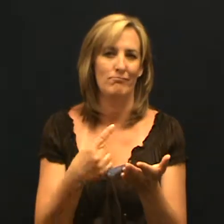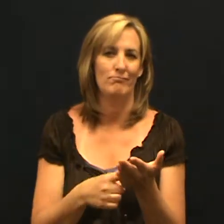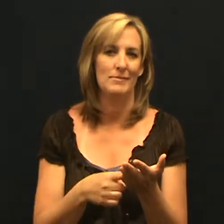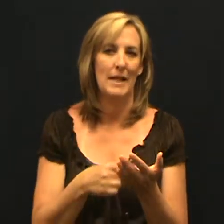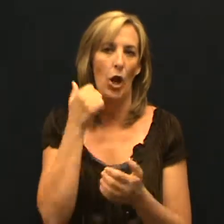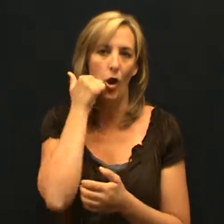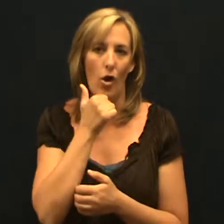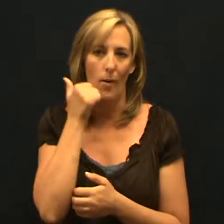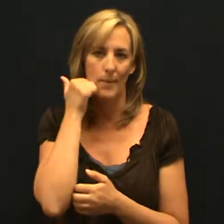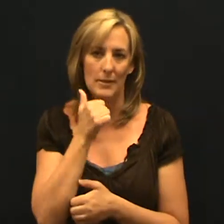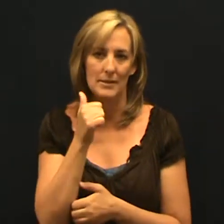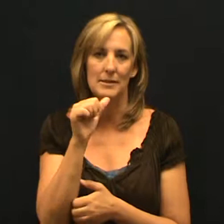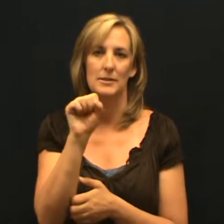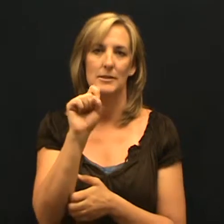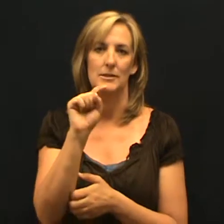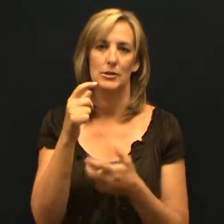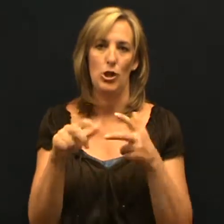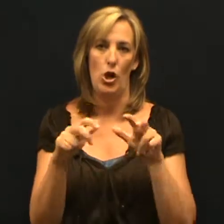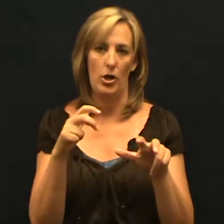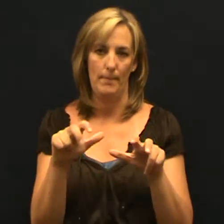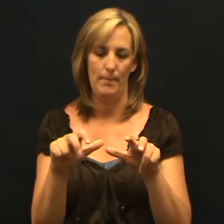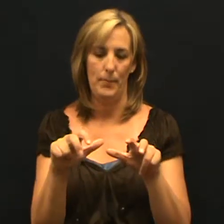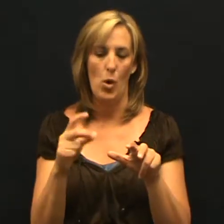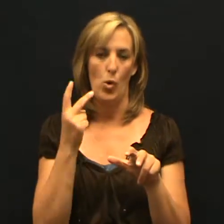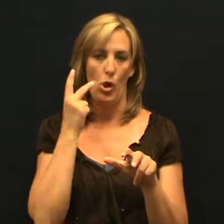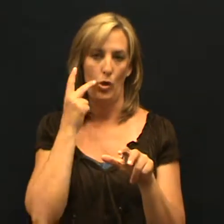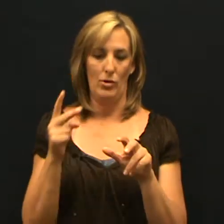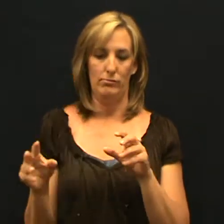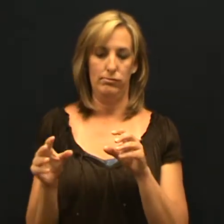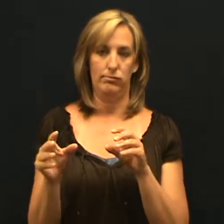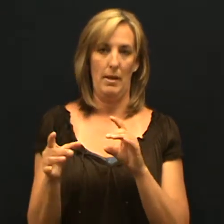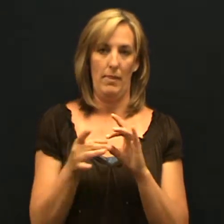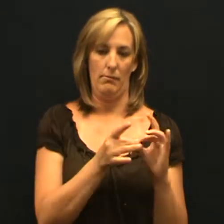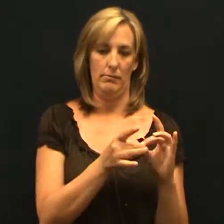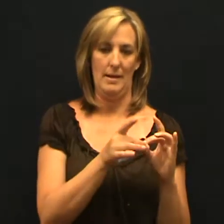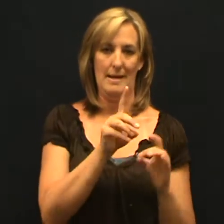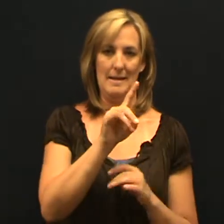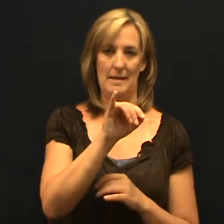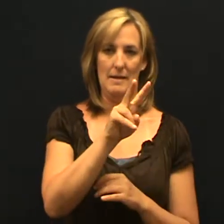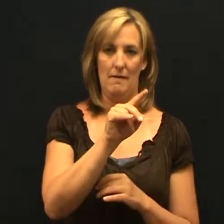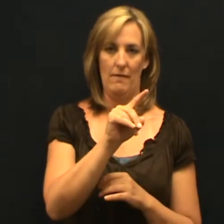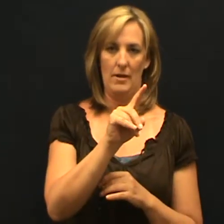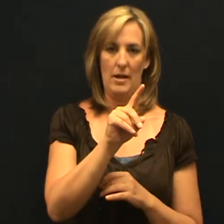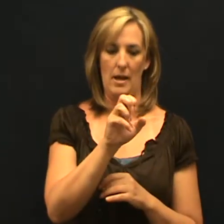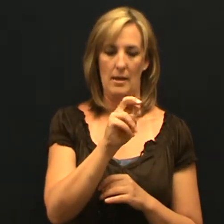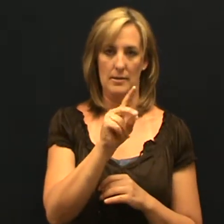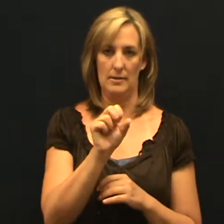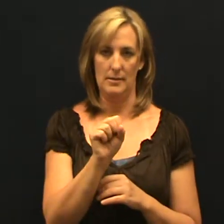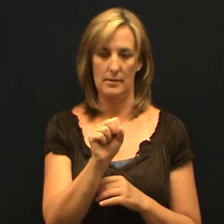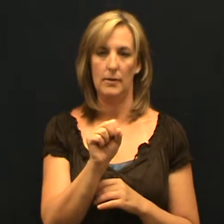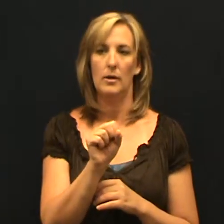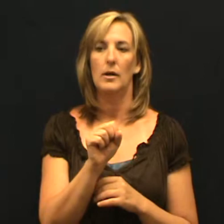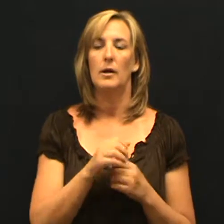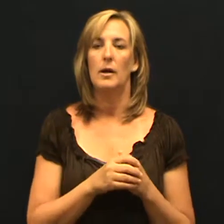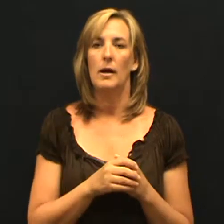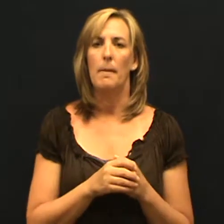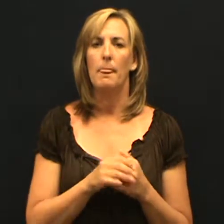dividends on common stock. Now, dividends are declared by the board of directors. Common stock does